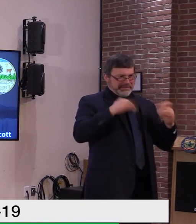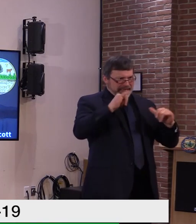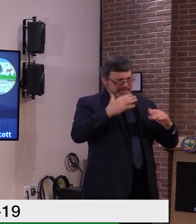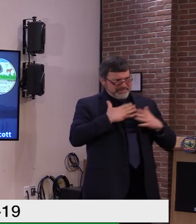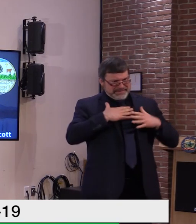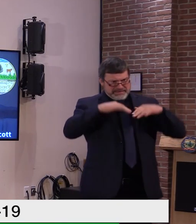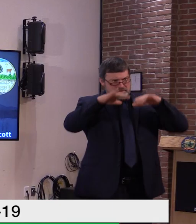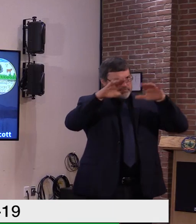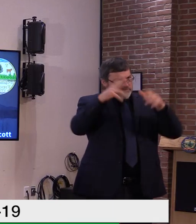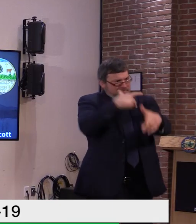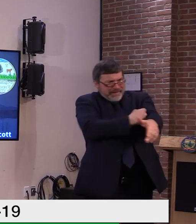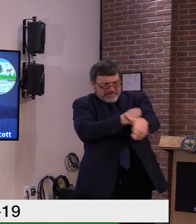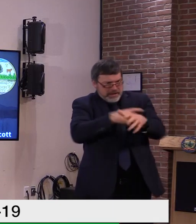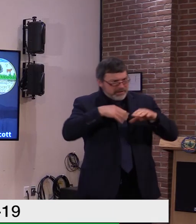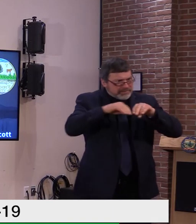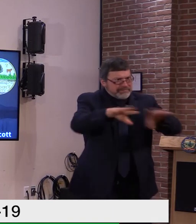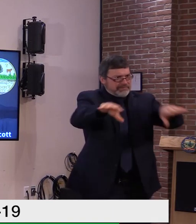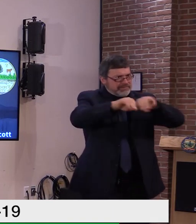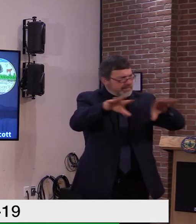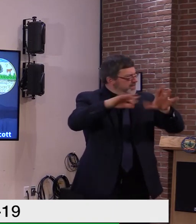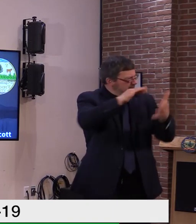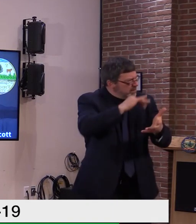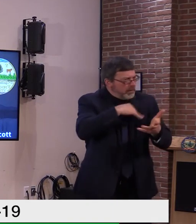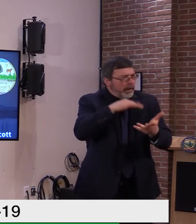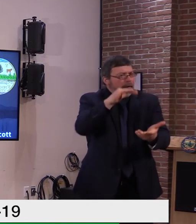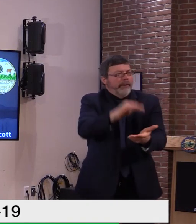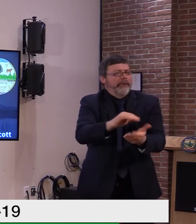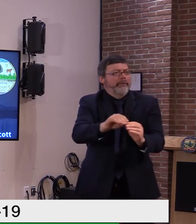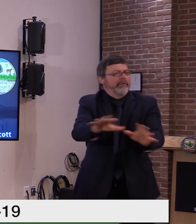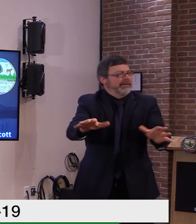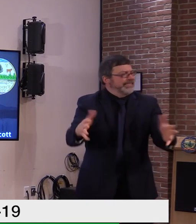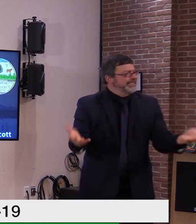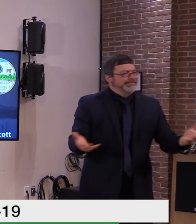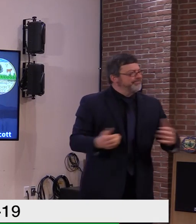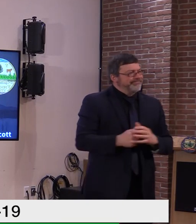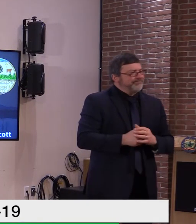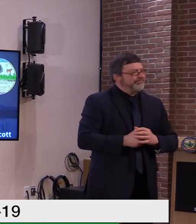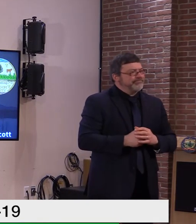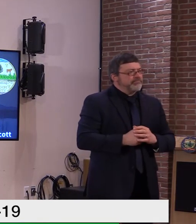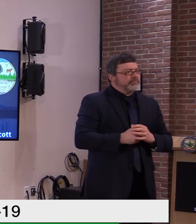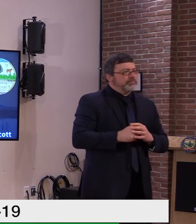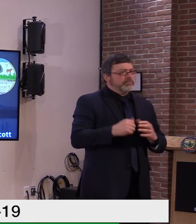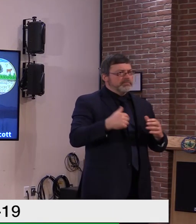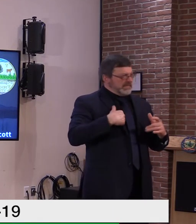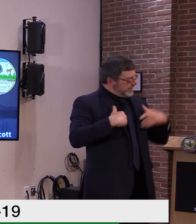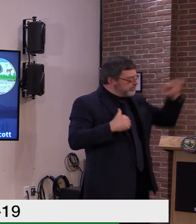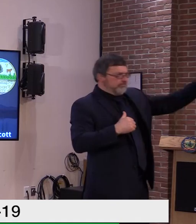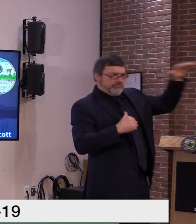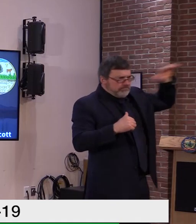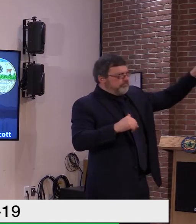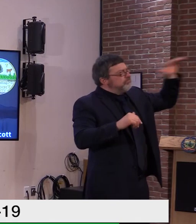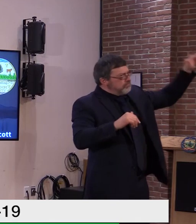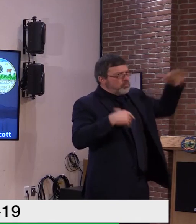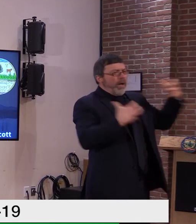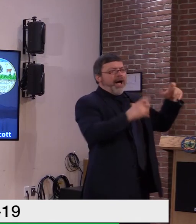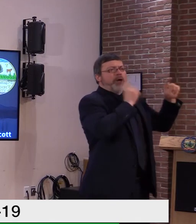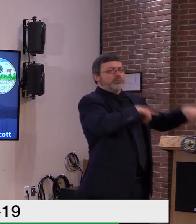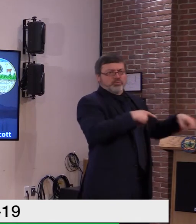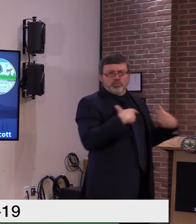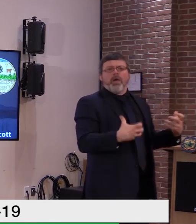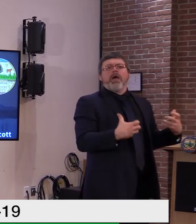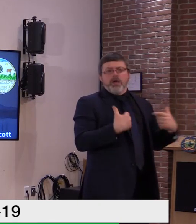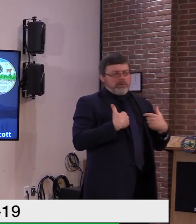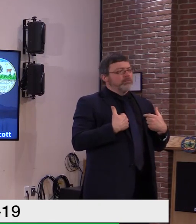saying, what is going on here? And what is precipitating these sort of wild